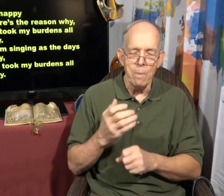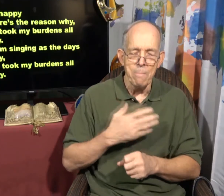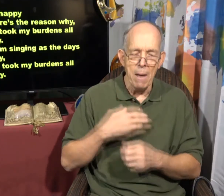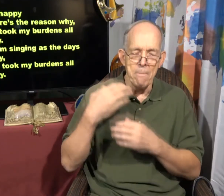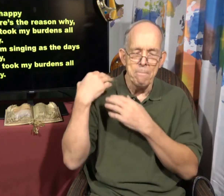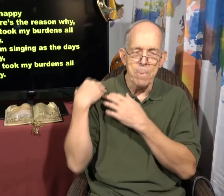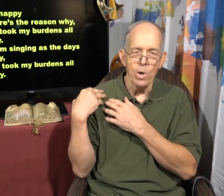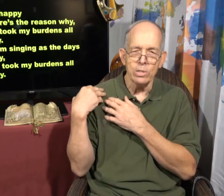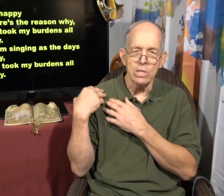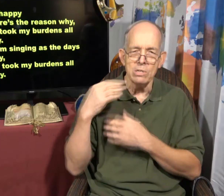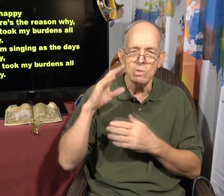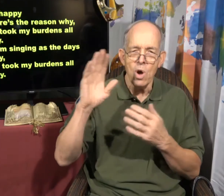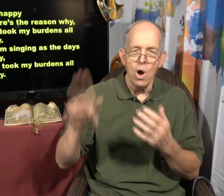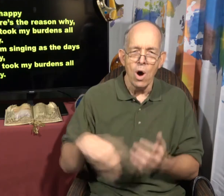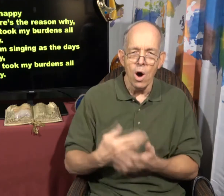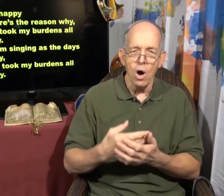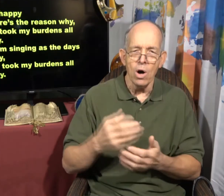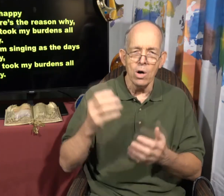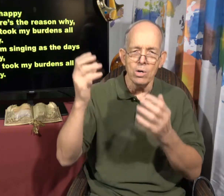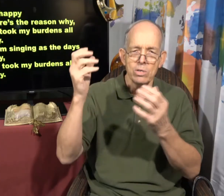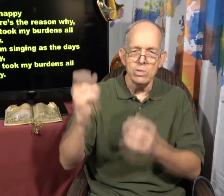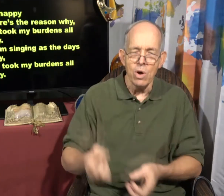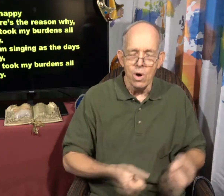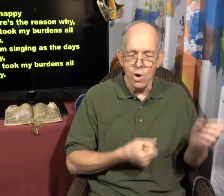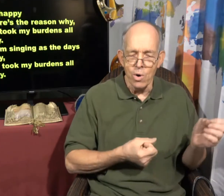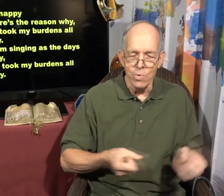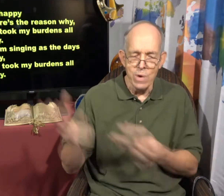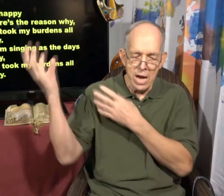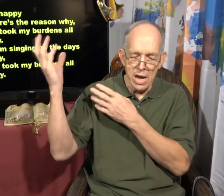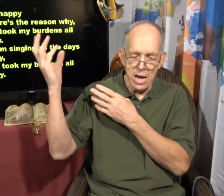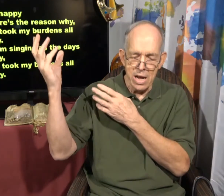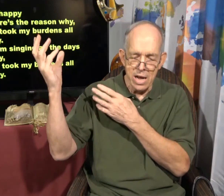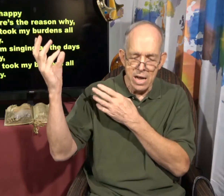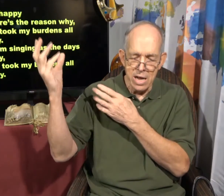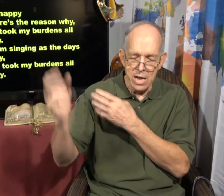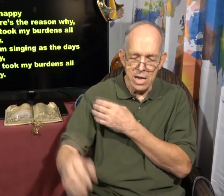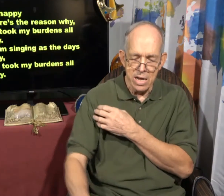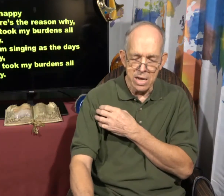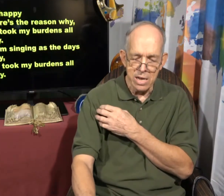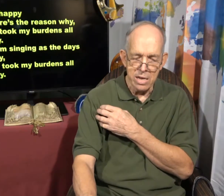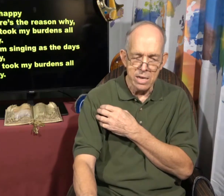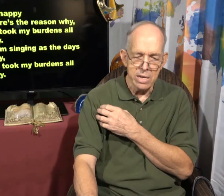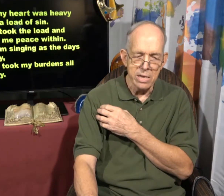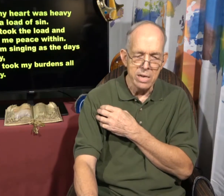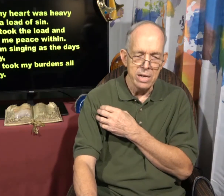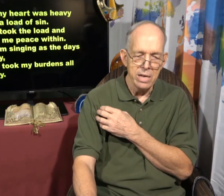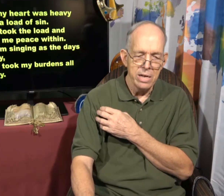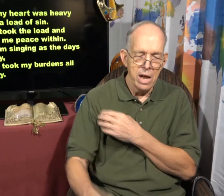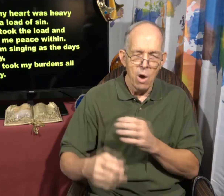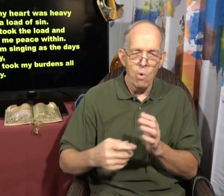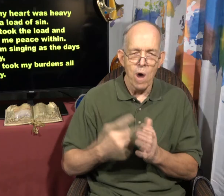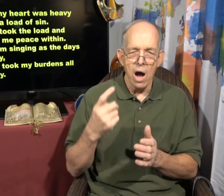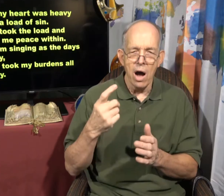as the days go by, Jesus took my burden